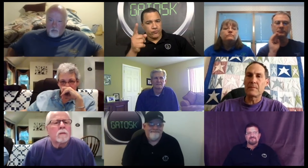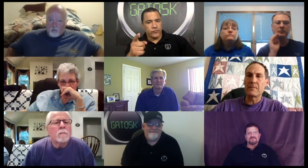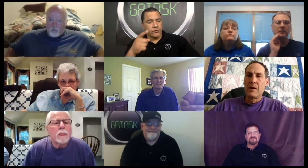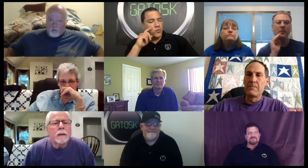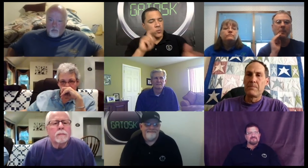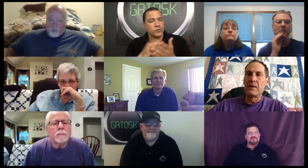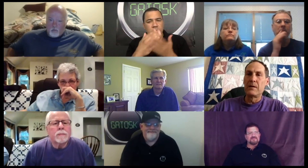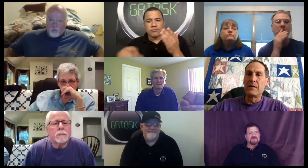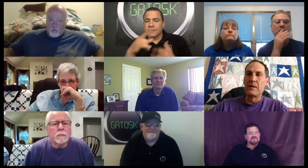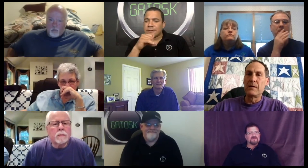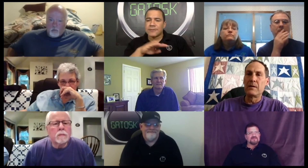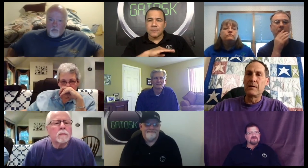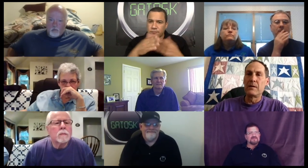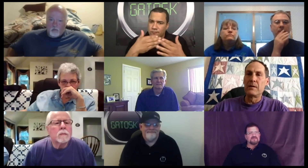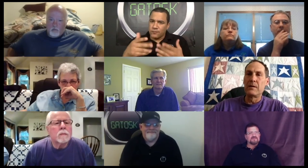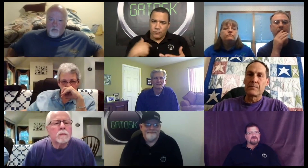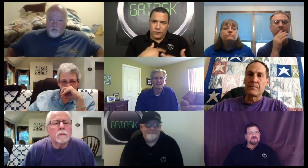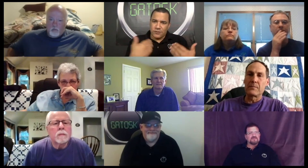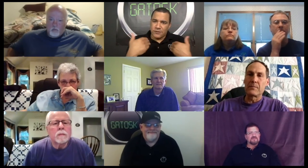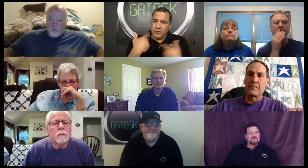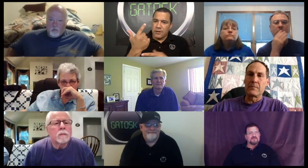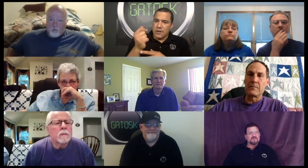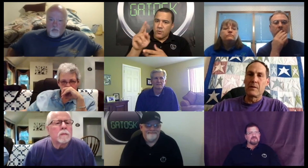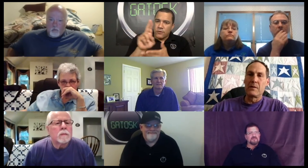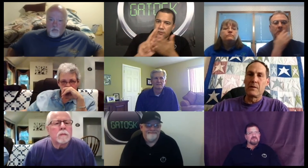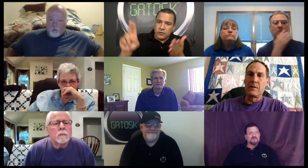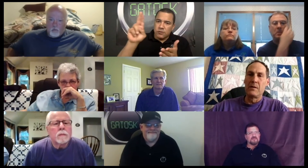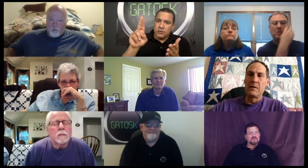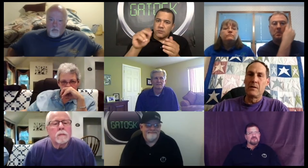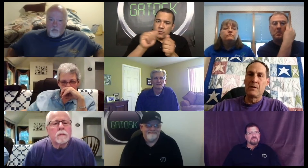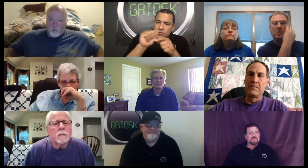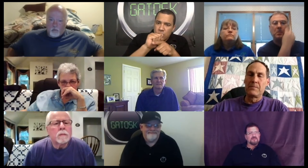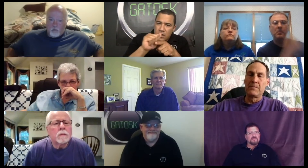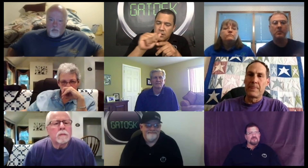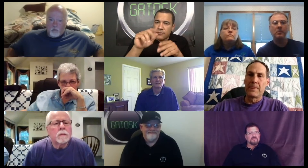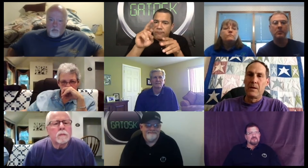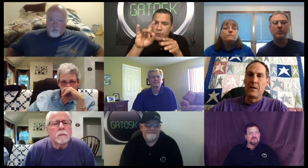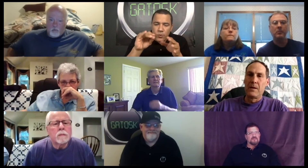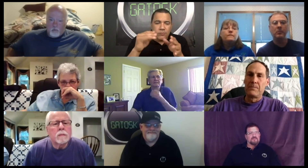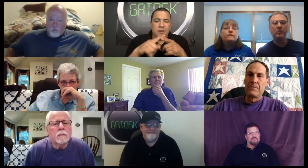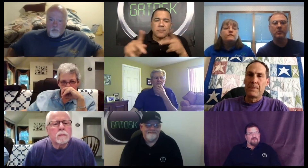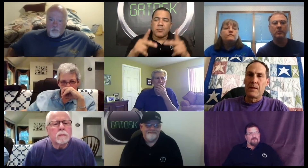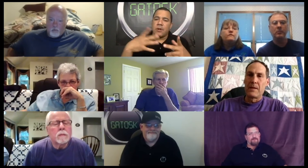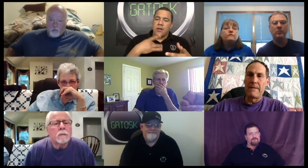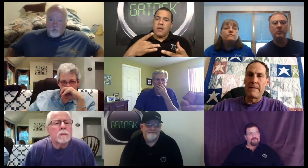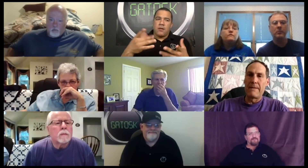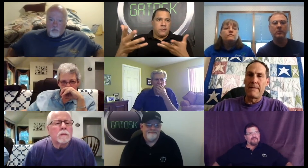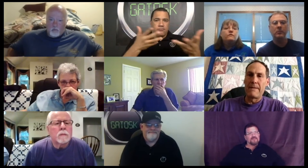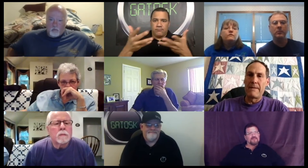future. Yeah, you're right. I noticed that some people are not satisfied, even though we have Gatosk University that has a lot of training videos, but